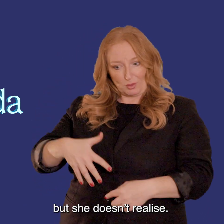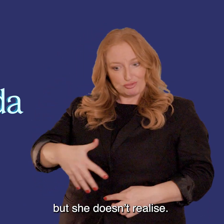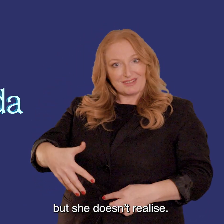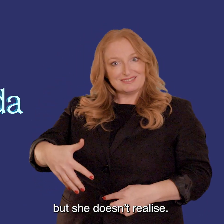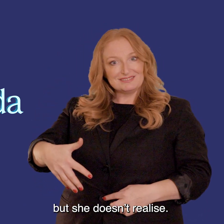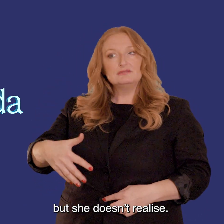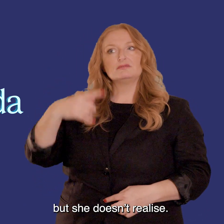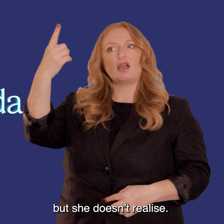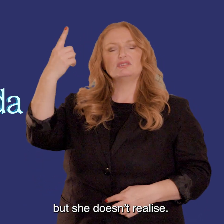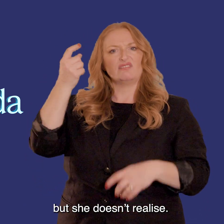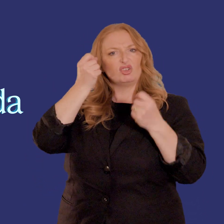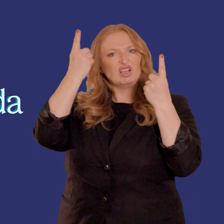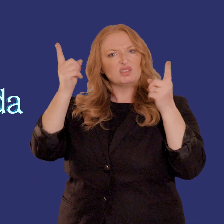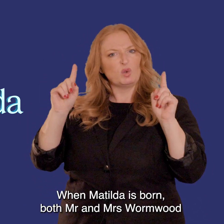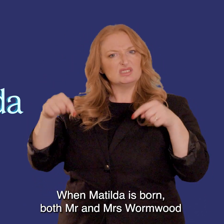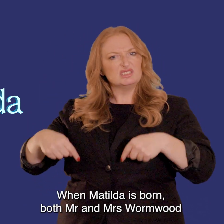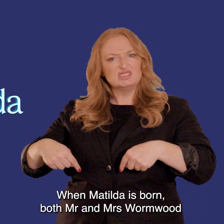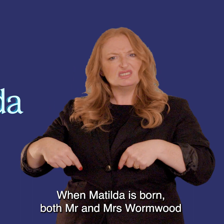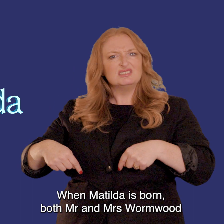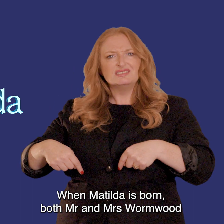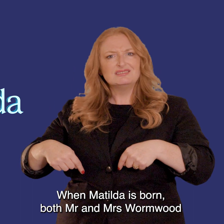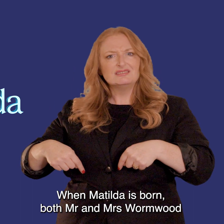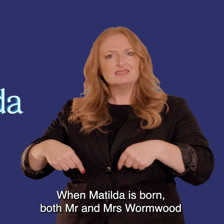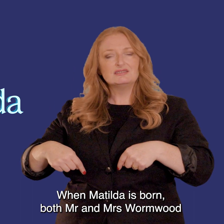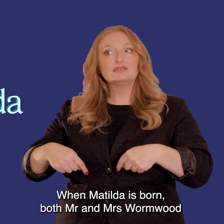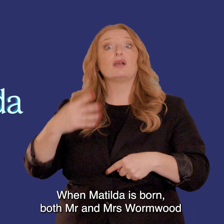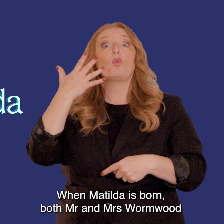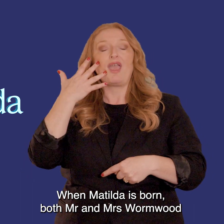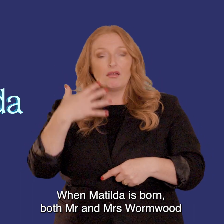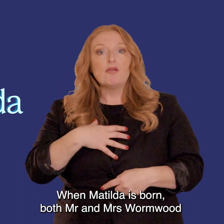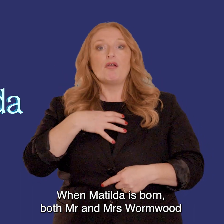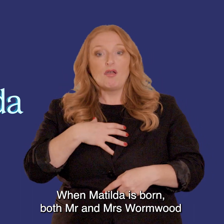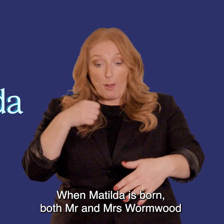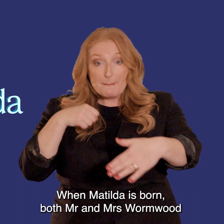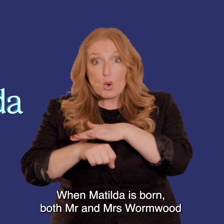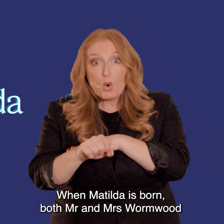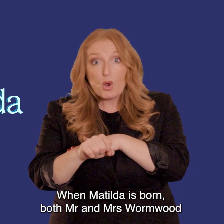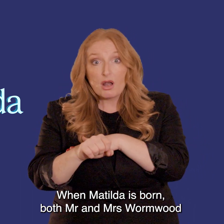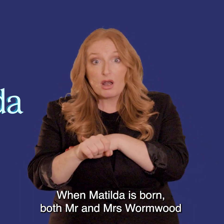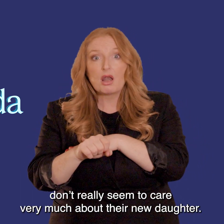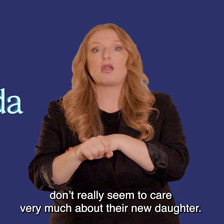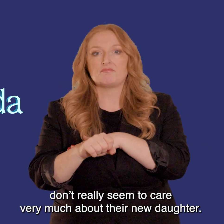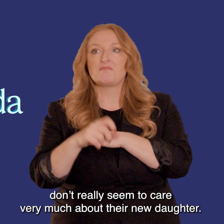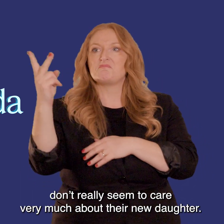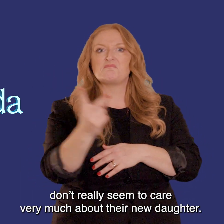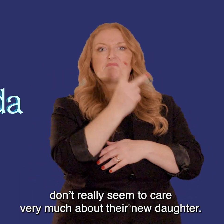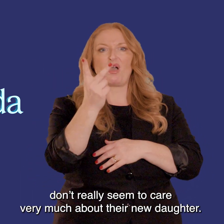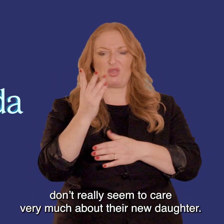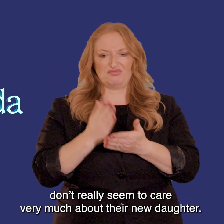realise. When Matilda is born, both Mr. and Mrs. Wormwood don't really seem to care very